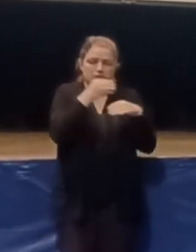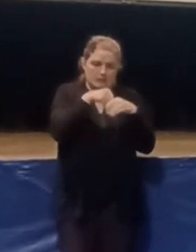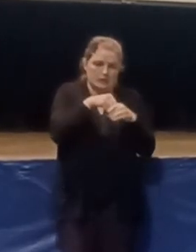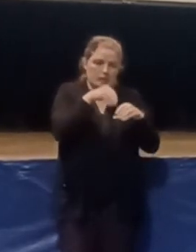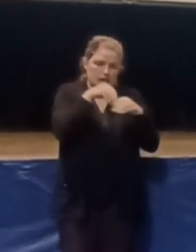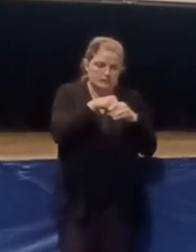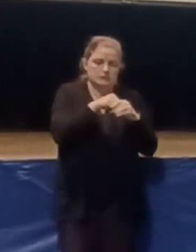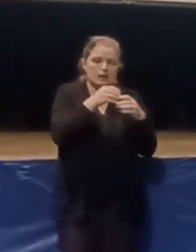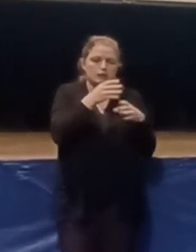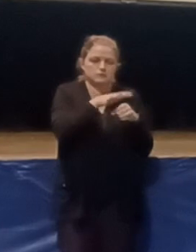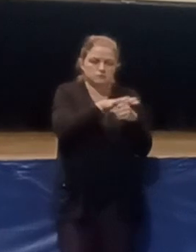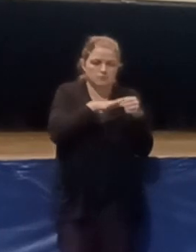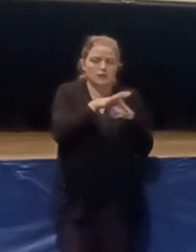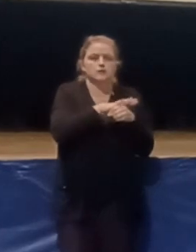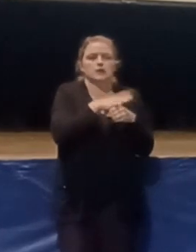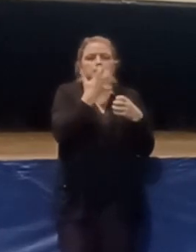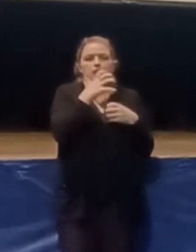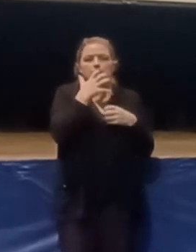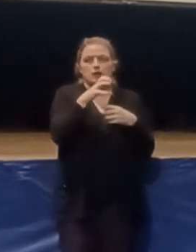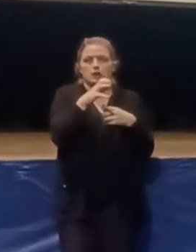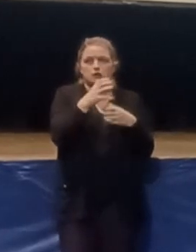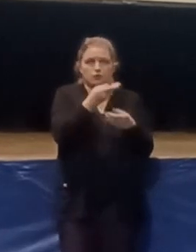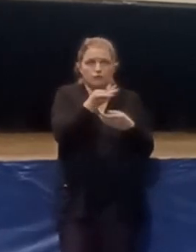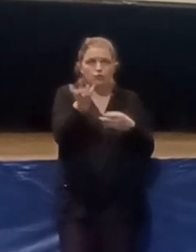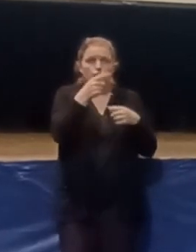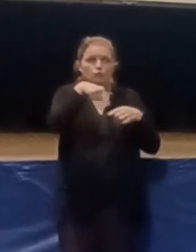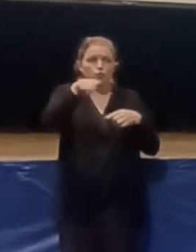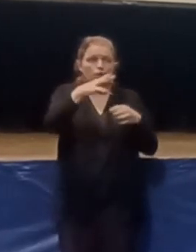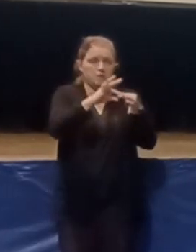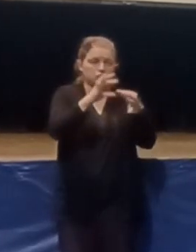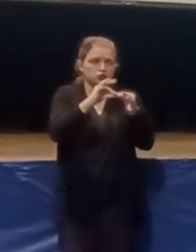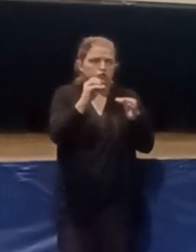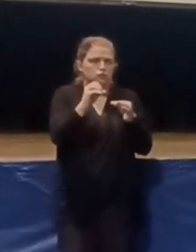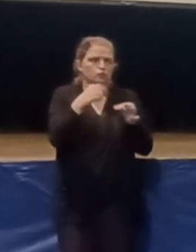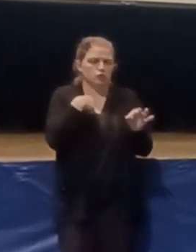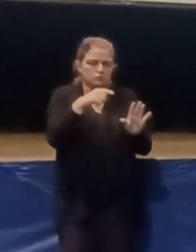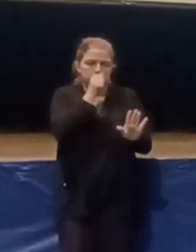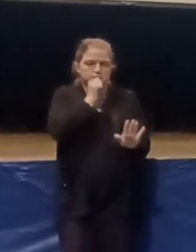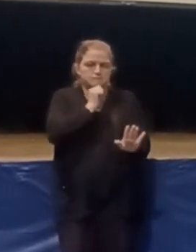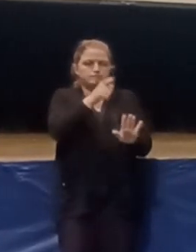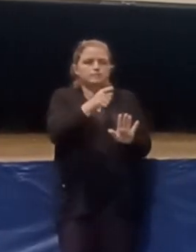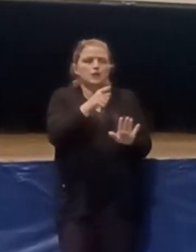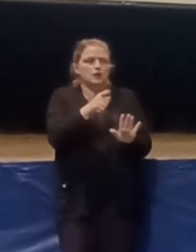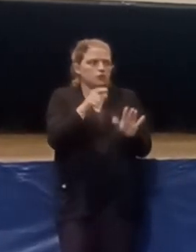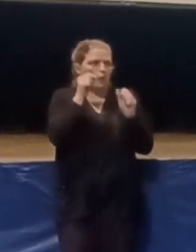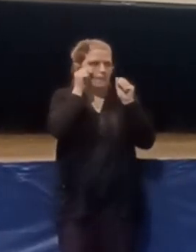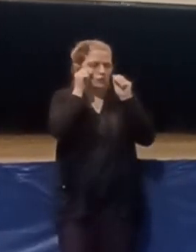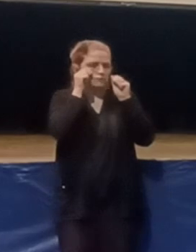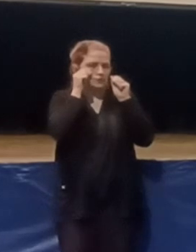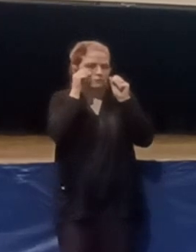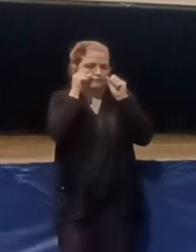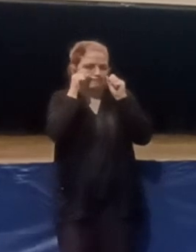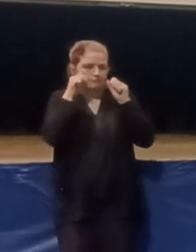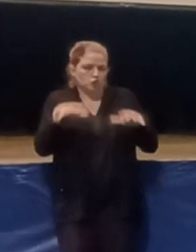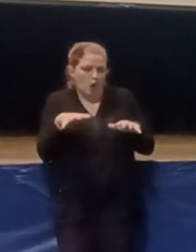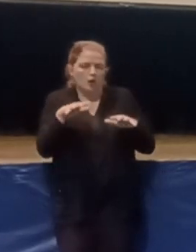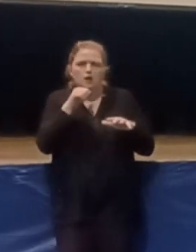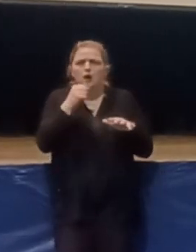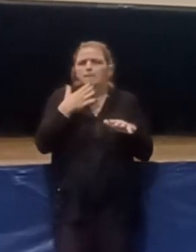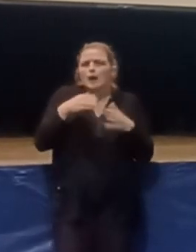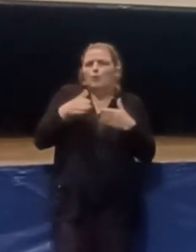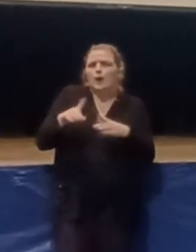that's heated, just like a couple of people have said before. So just bear with me, there's a little bit of a shock, not in a